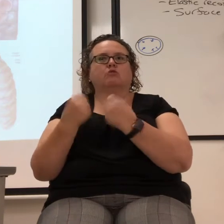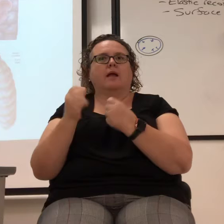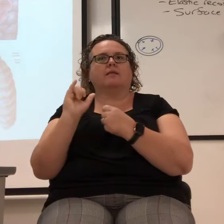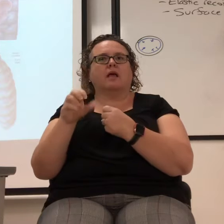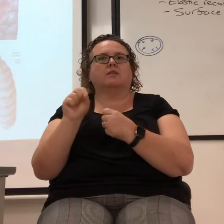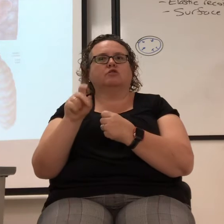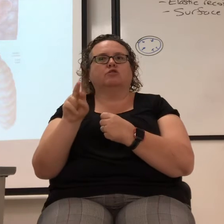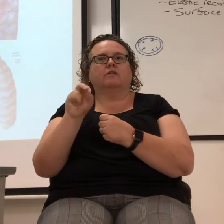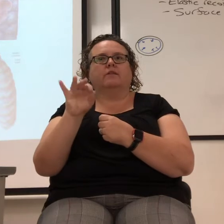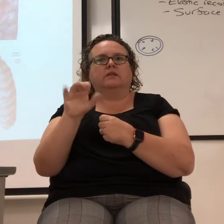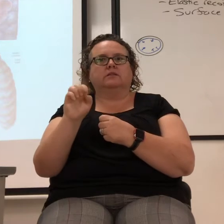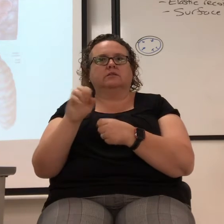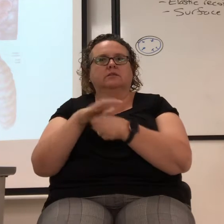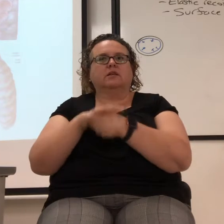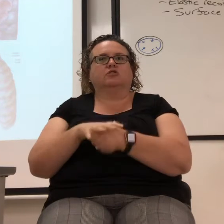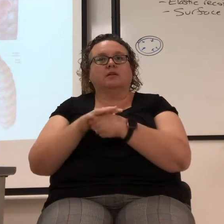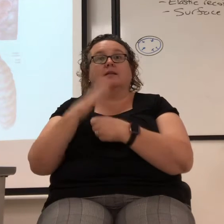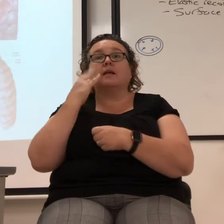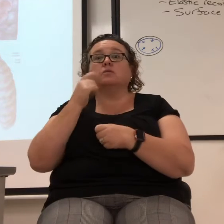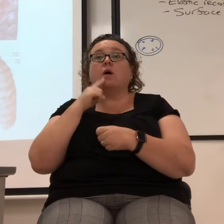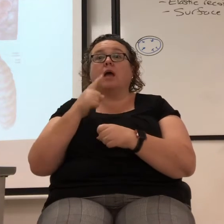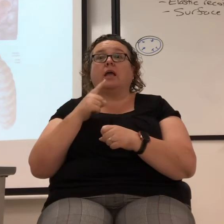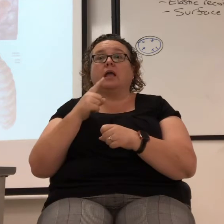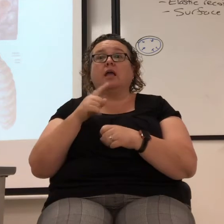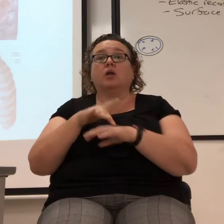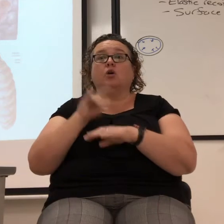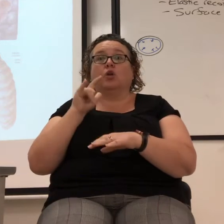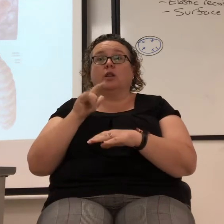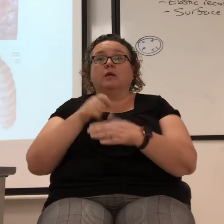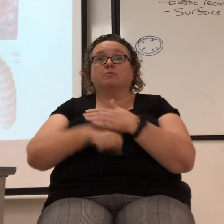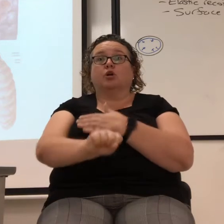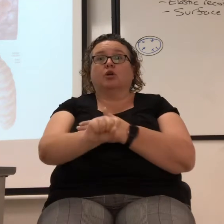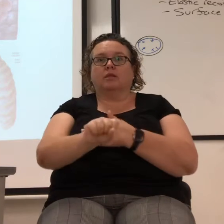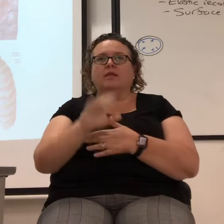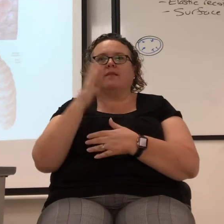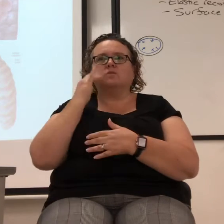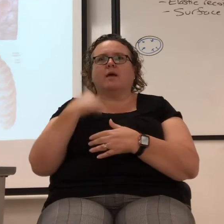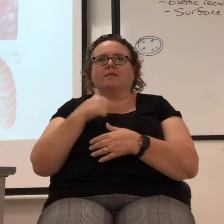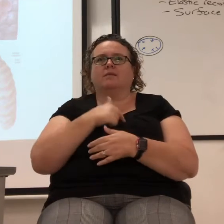tension. That's why in premature births, that's one of the things they worried about.